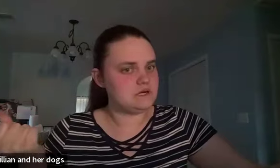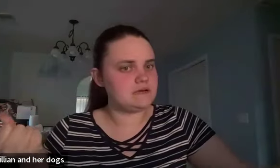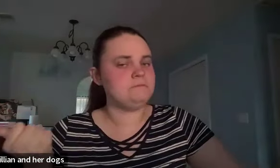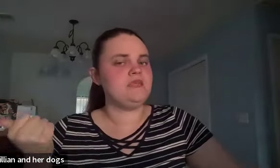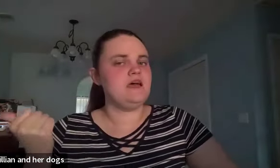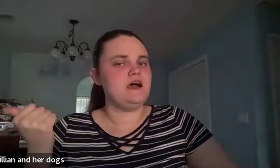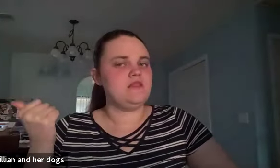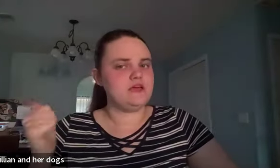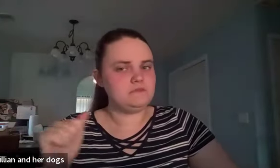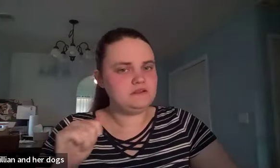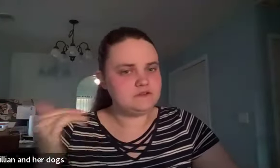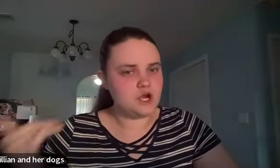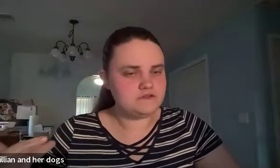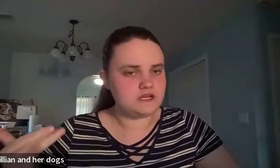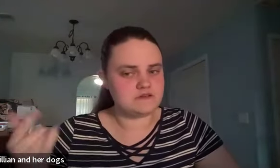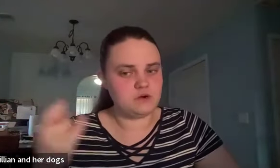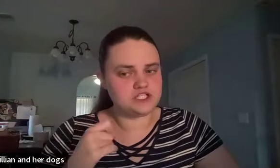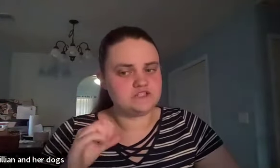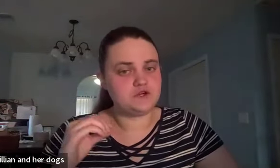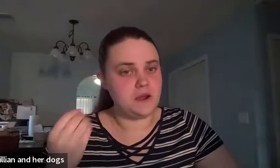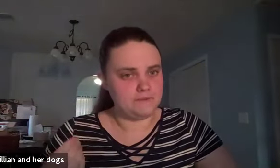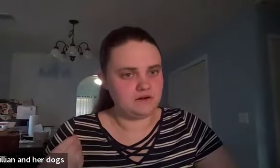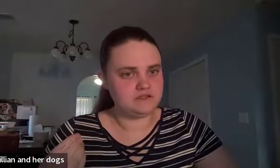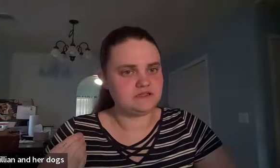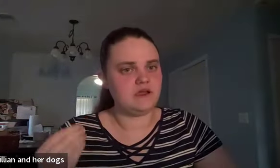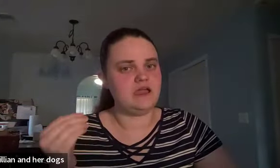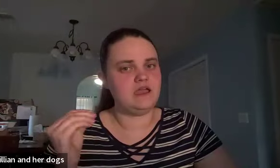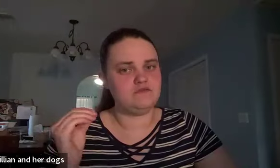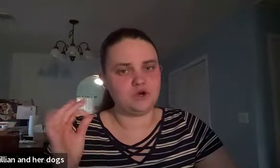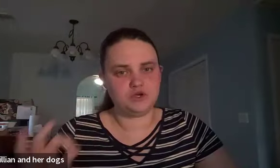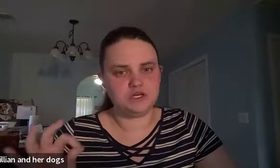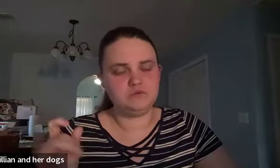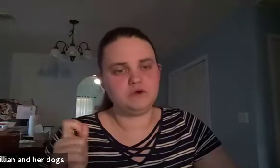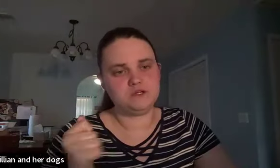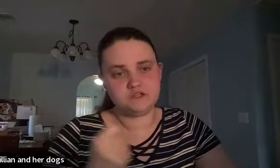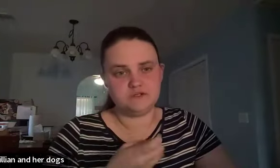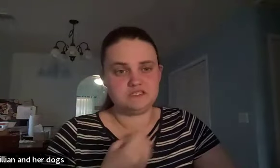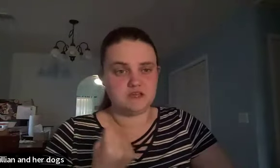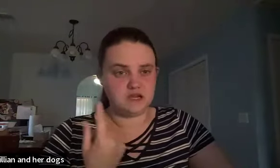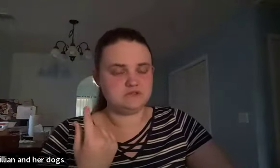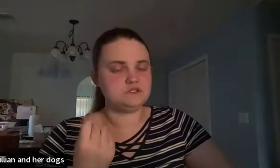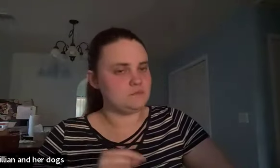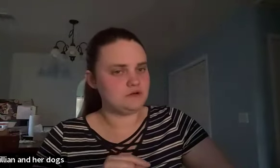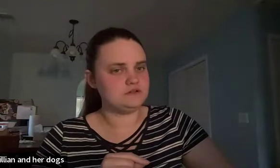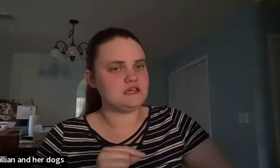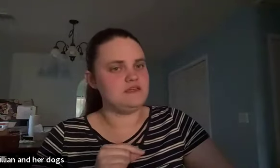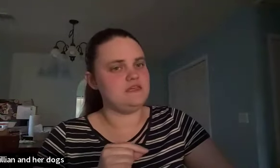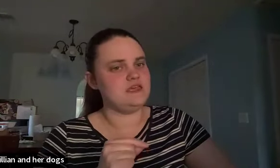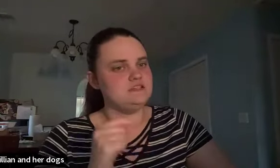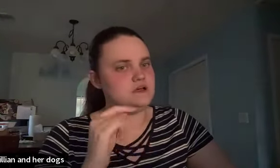quick. Then I'm going to leave it open if you guys have questions for numbers. If we're good, we'll go on to a few signs with numbers and then